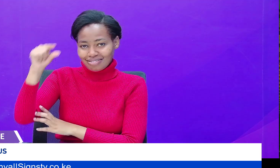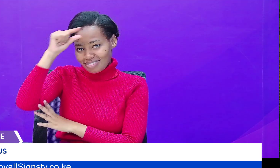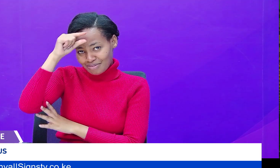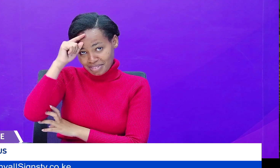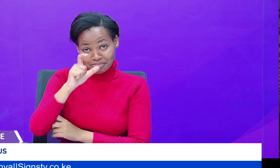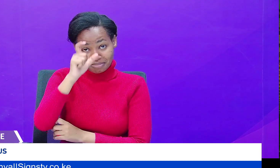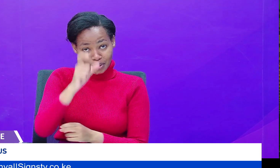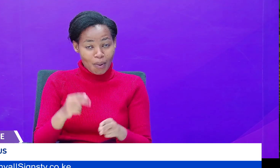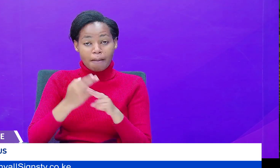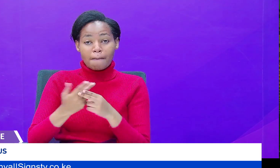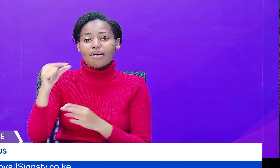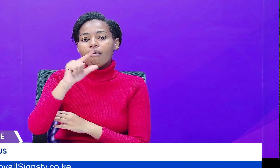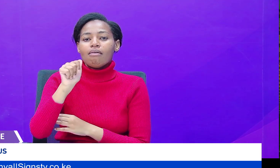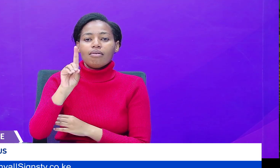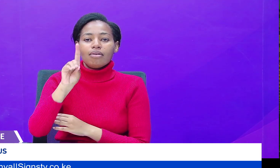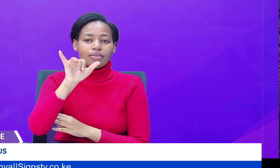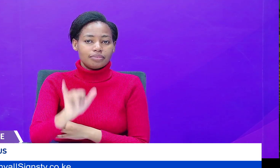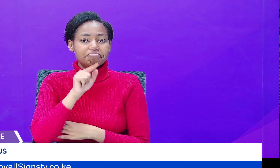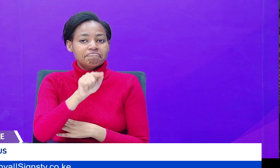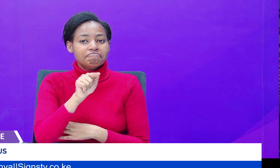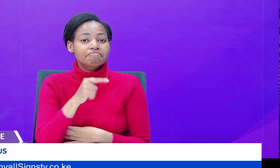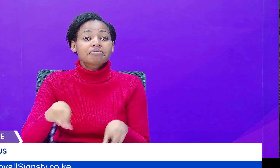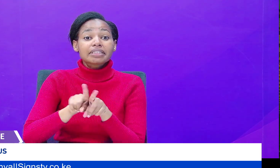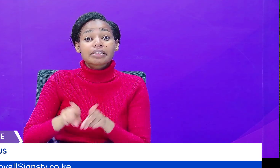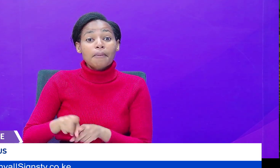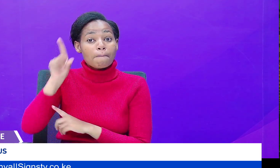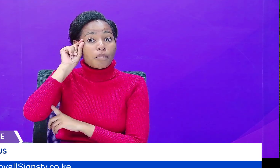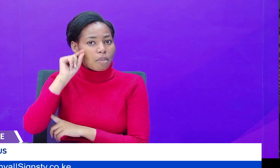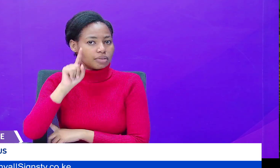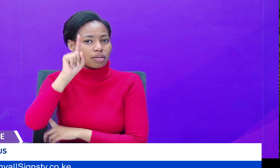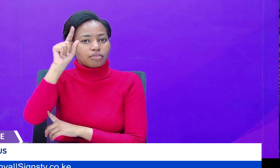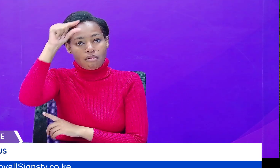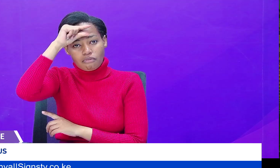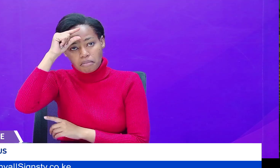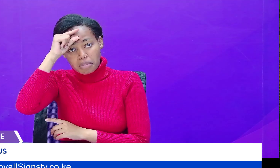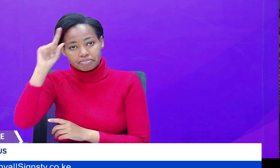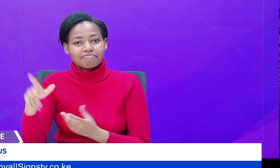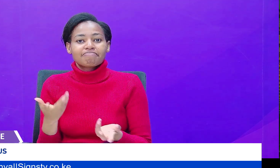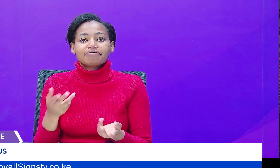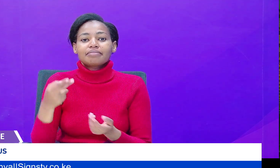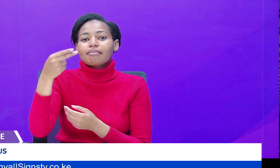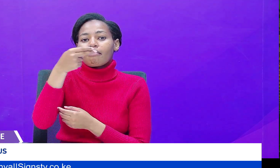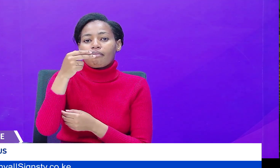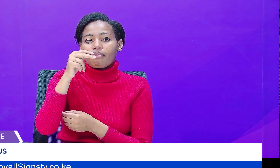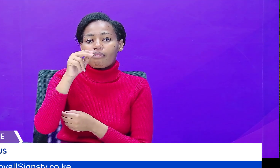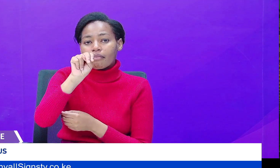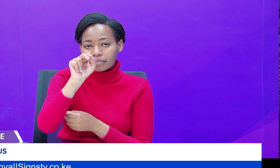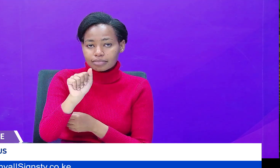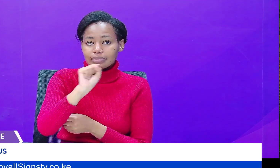The event was attended by Homa Bay Governor Gladys Wanga, Mombasa Governor Abdul Swamad Sharif Nasir,